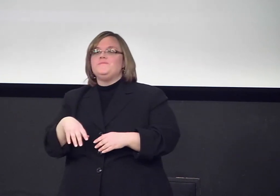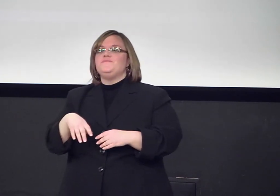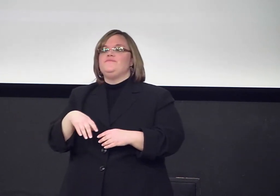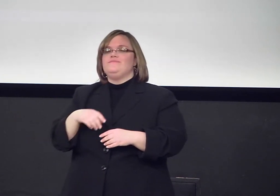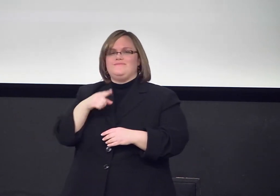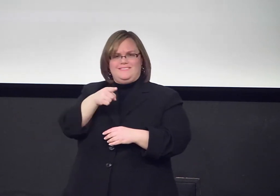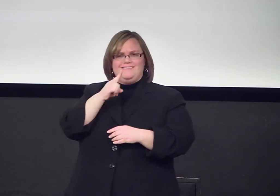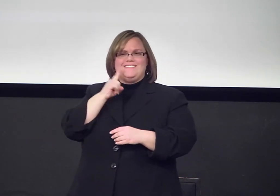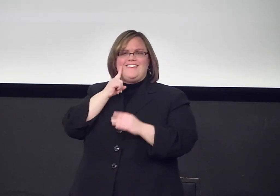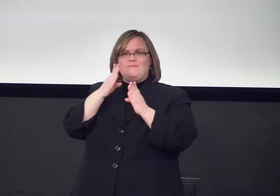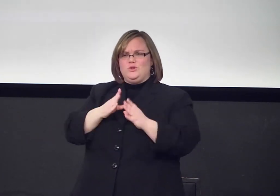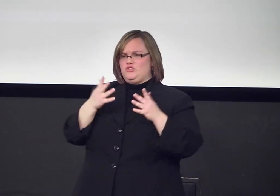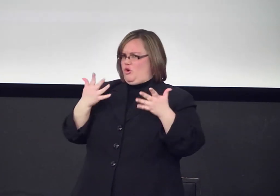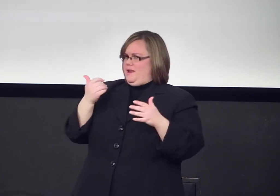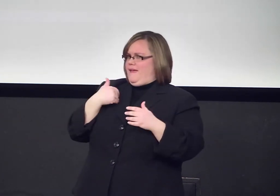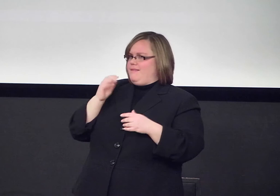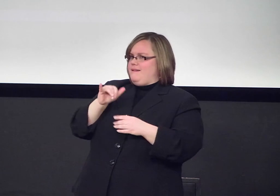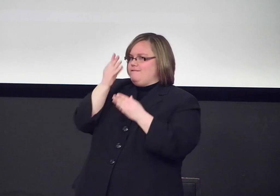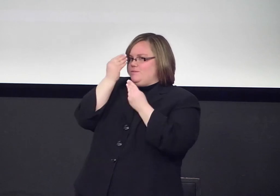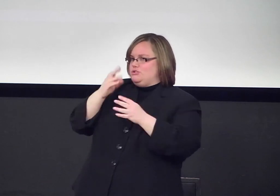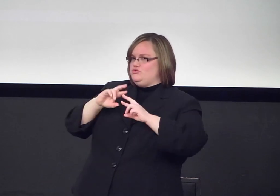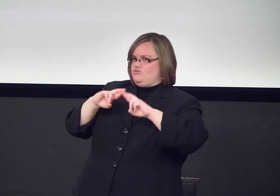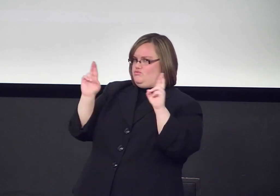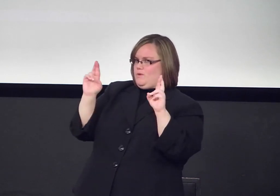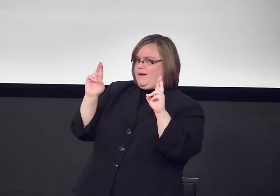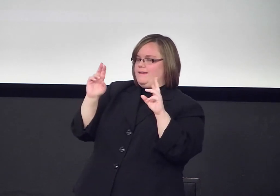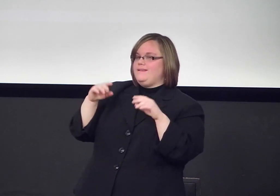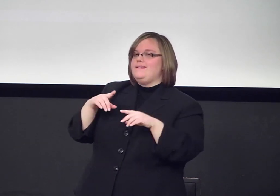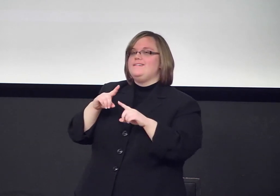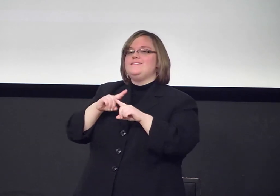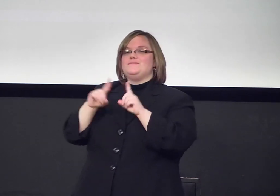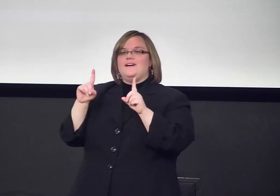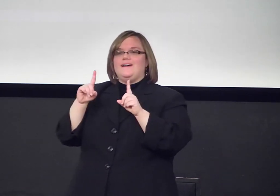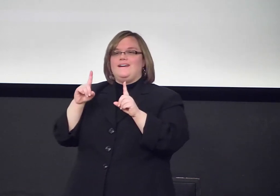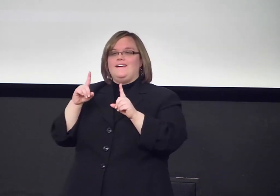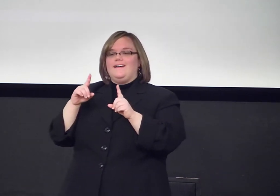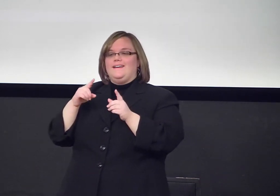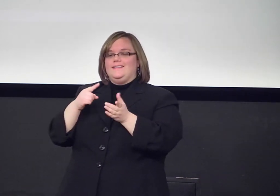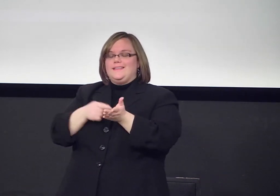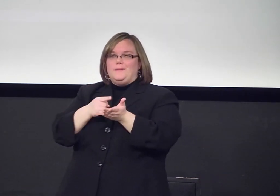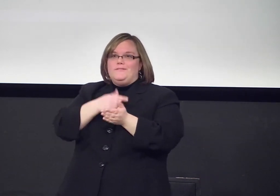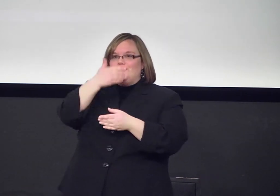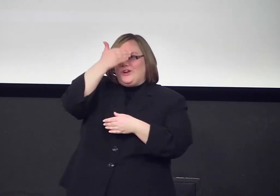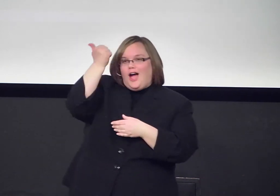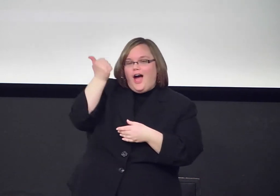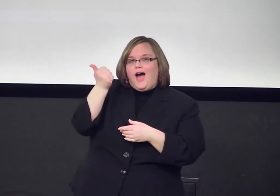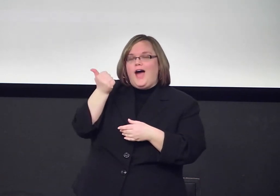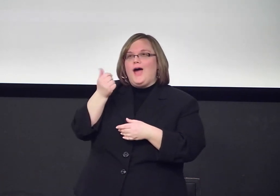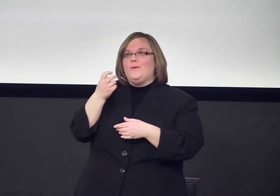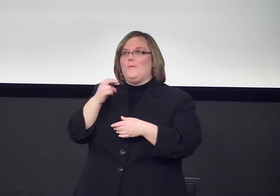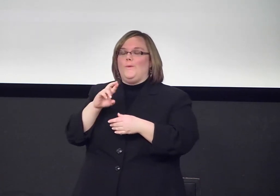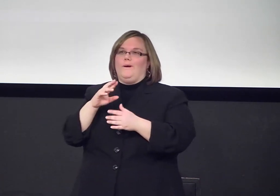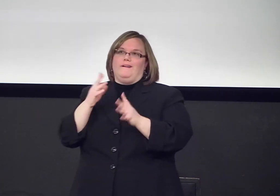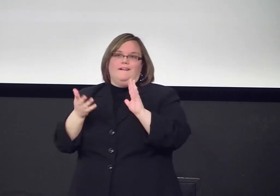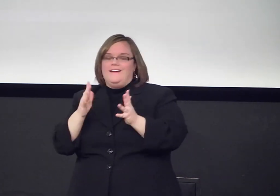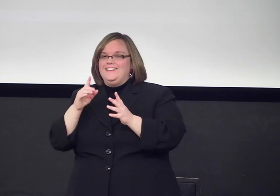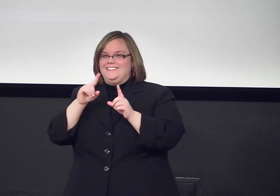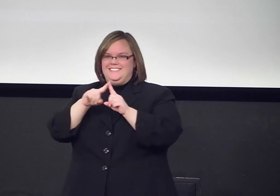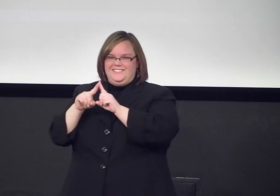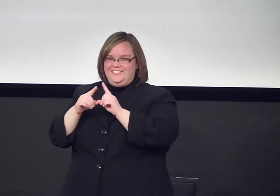for an access code, and the deaf person had that information ready, but often they don't